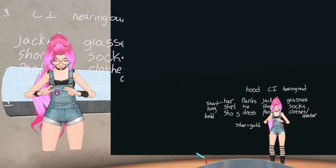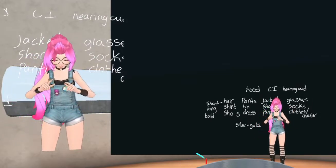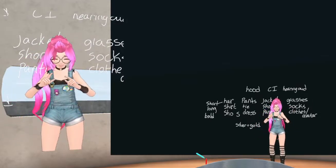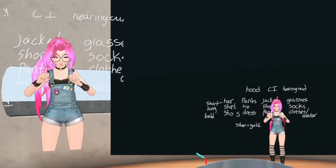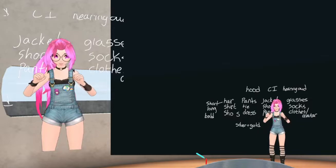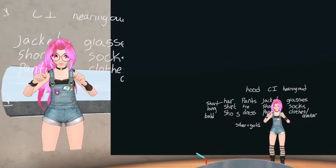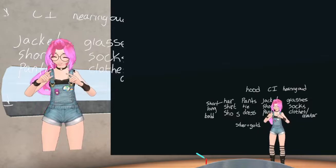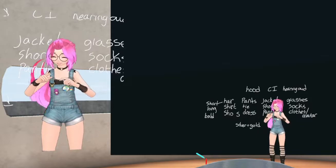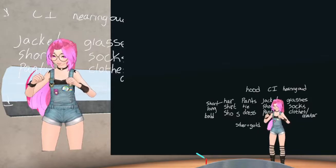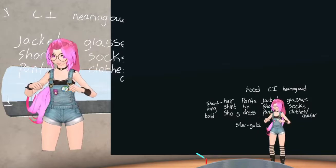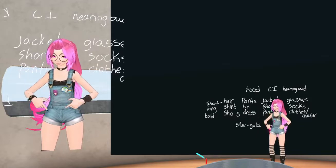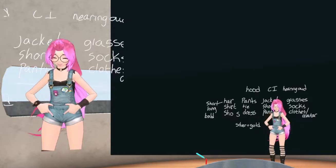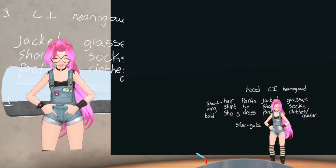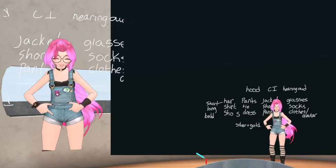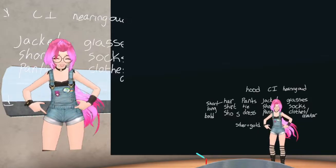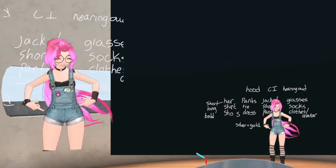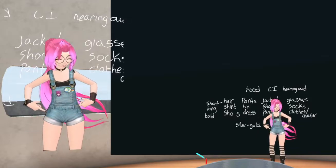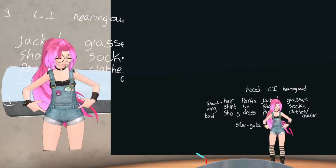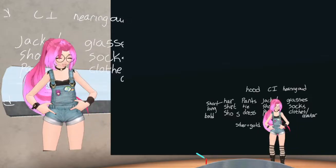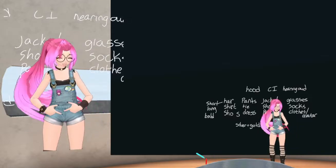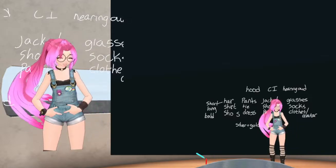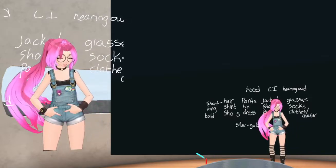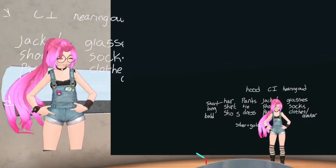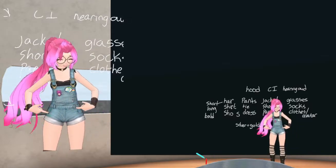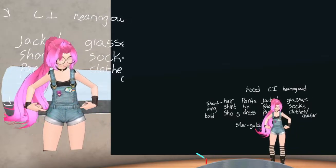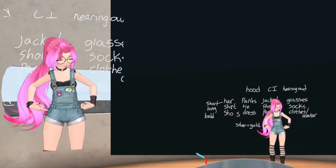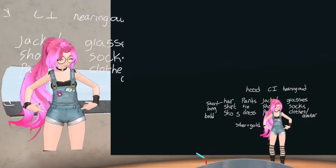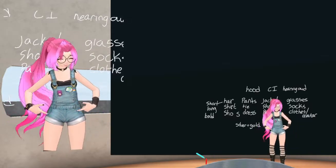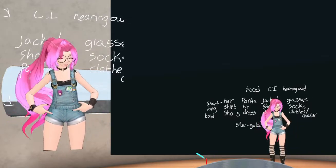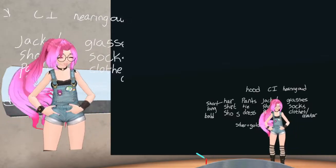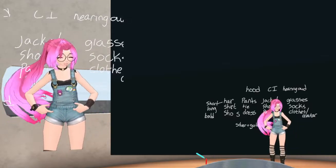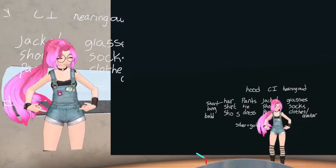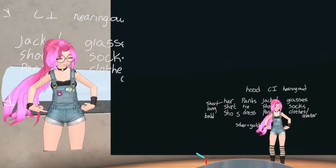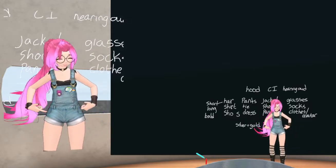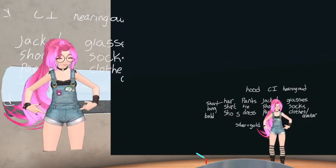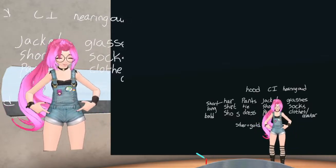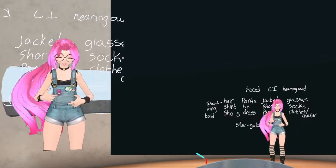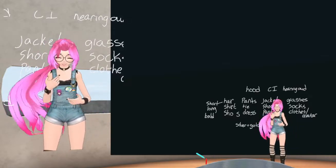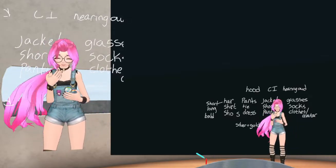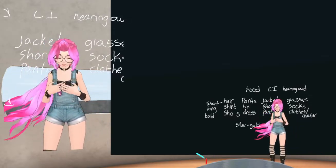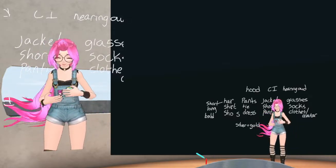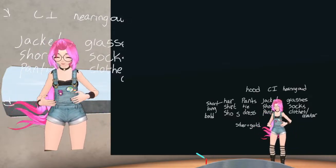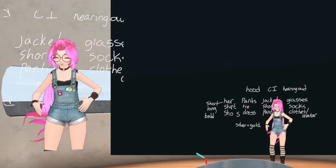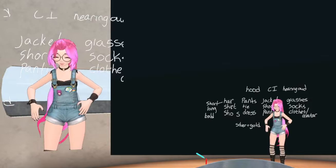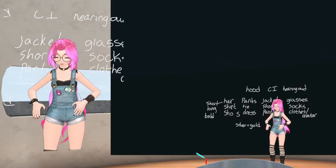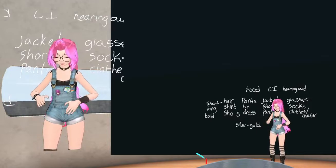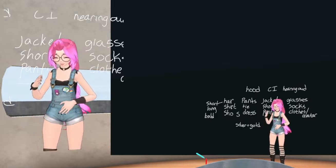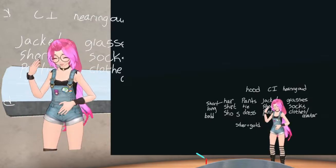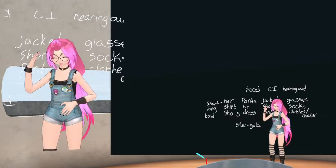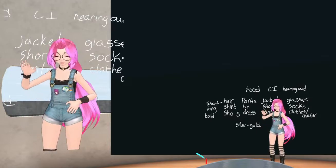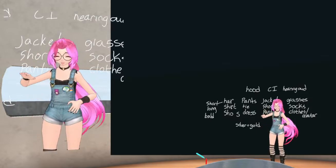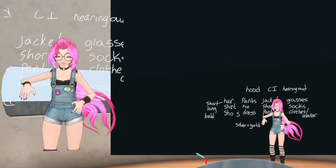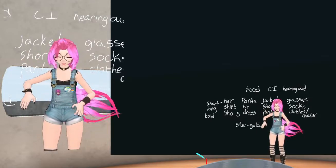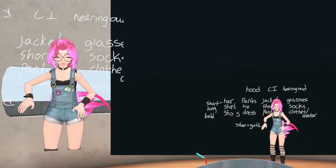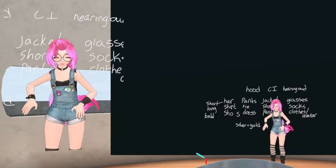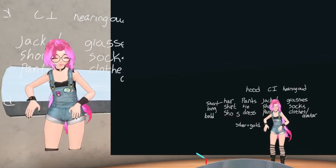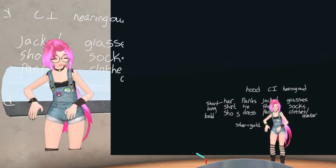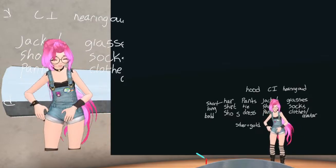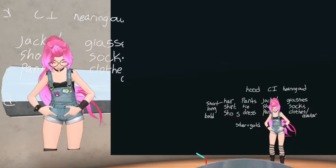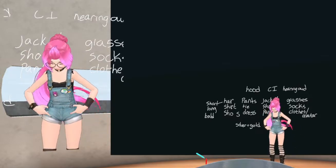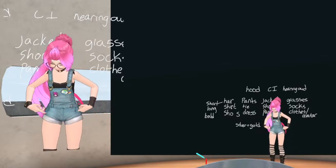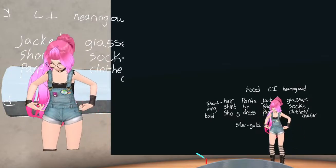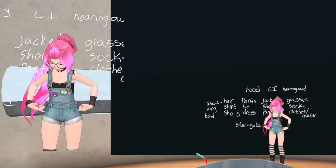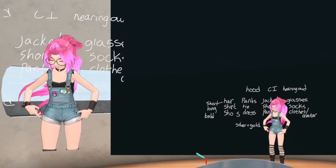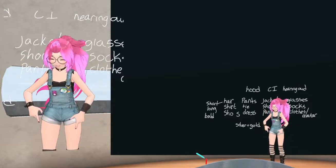like pinch. I've always just done out like this. Yeah. It's good to know. I've had friends they didn't know that